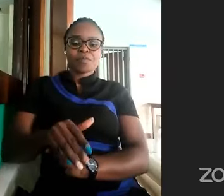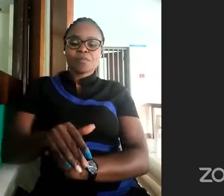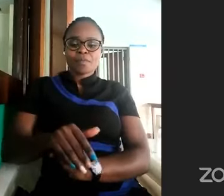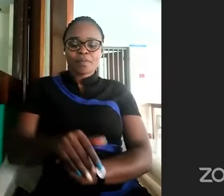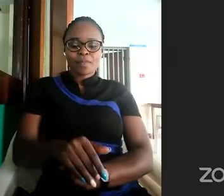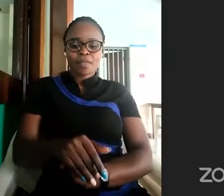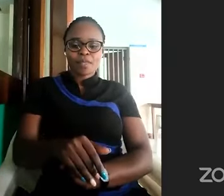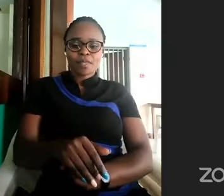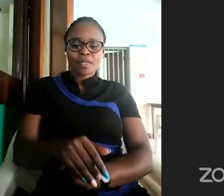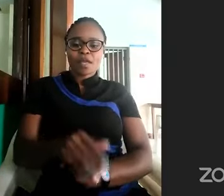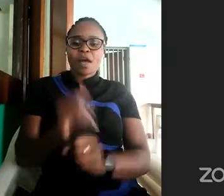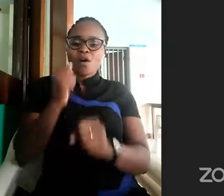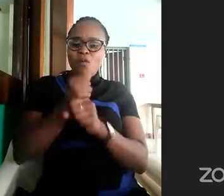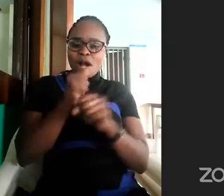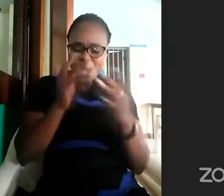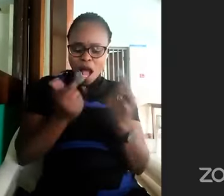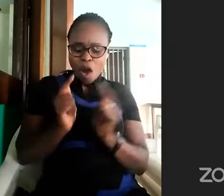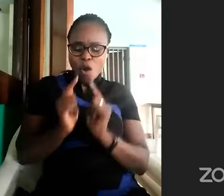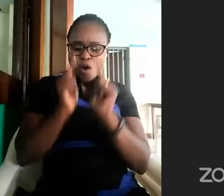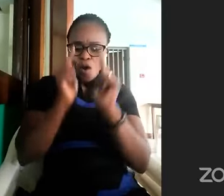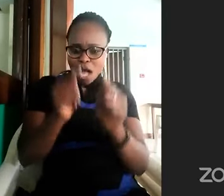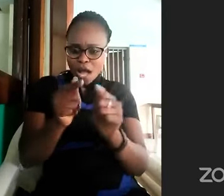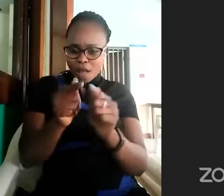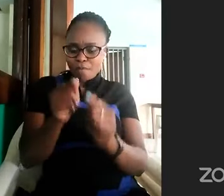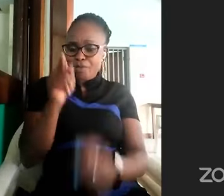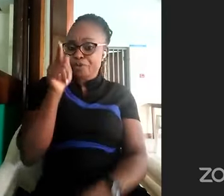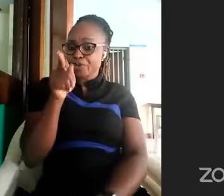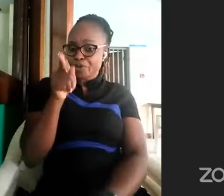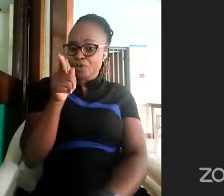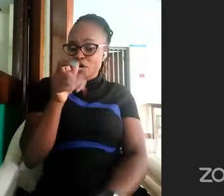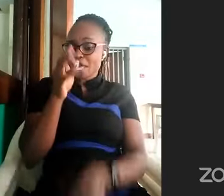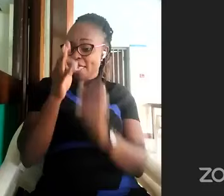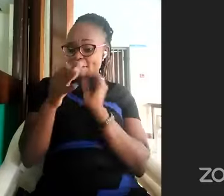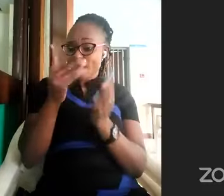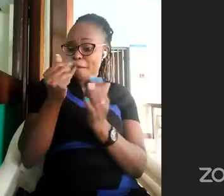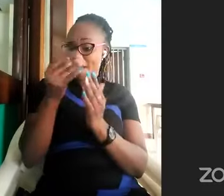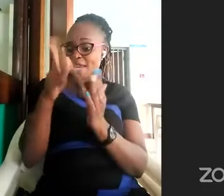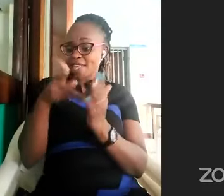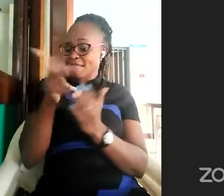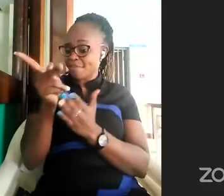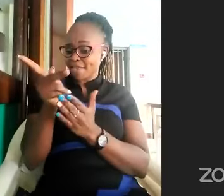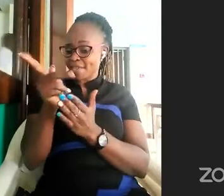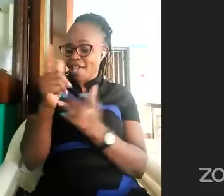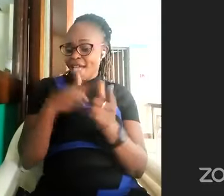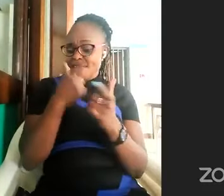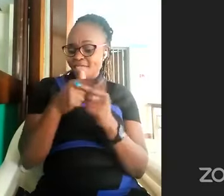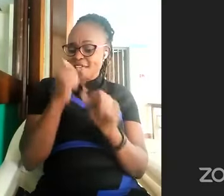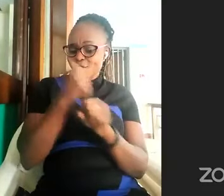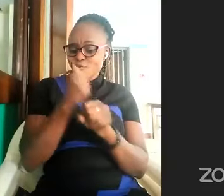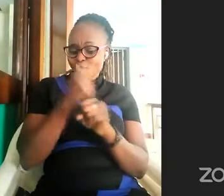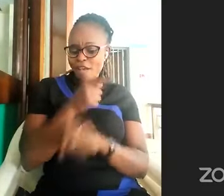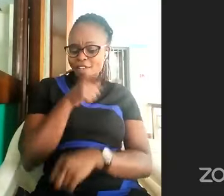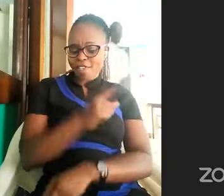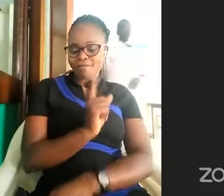come to them that if you're not parting with anything, then you'll not be allowed to do your business here. Or maybe you are a woman who is using